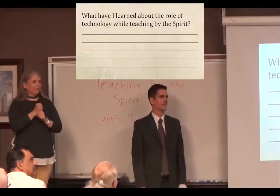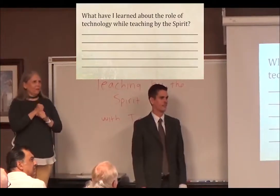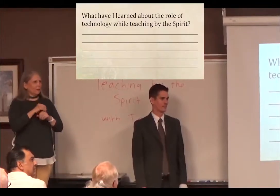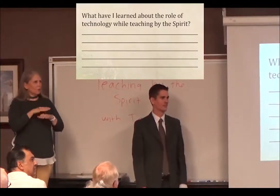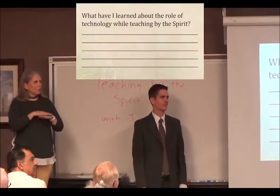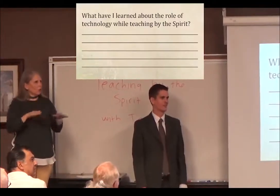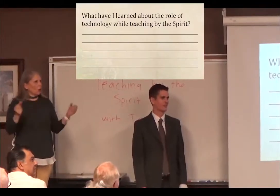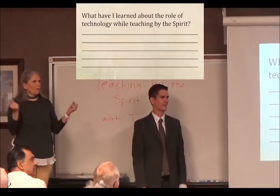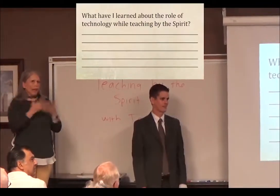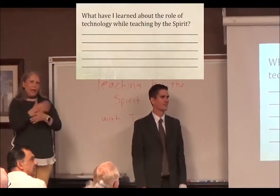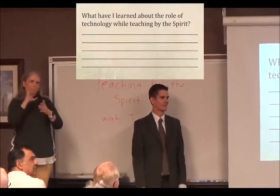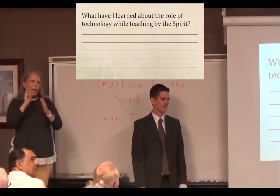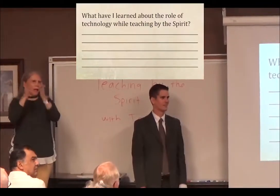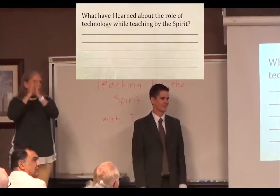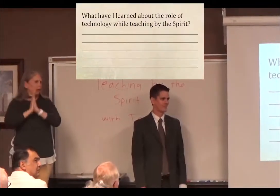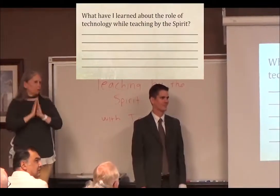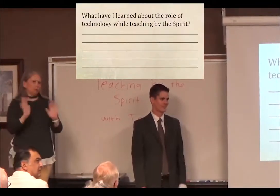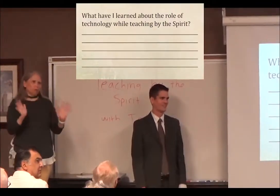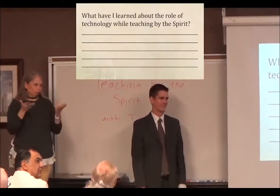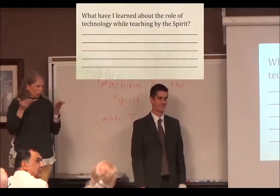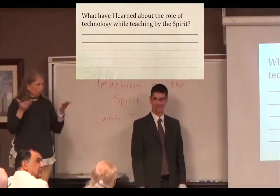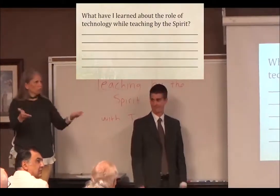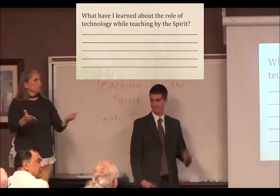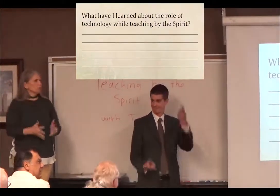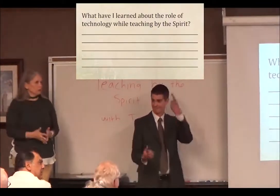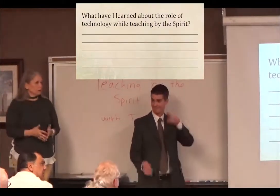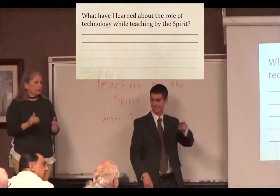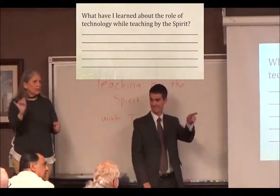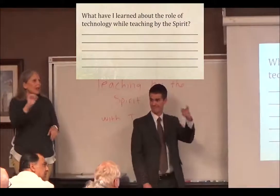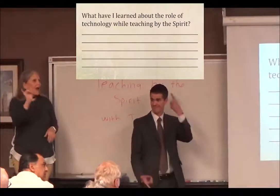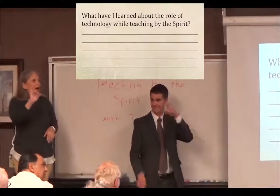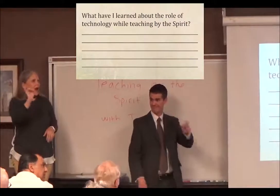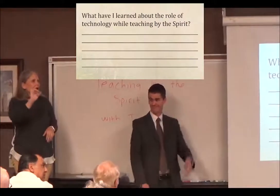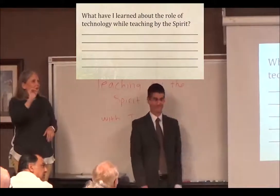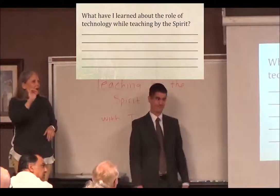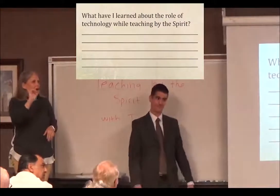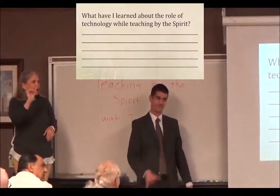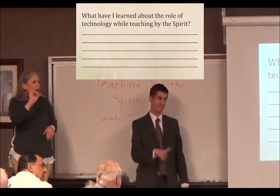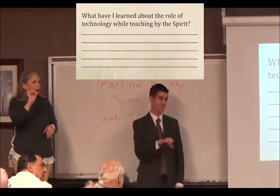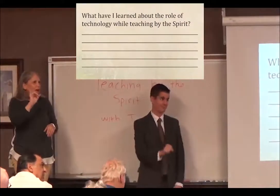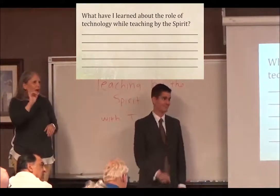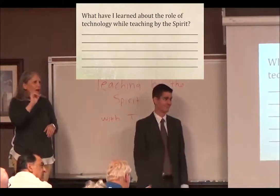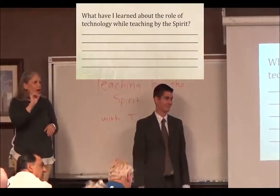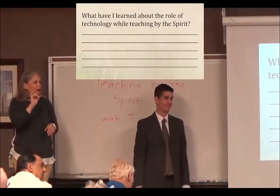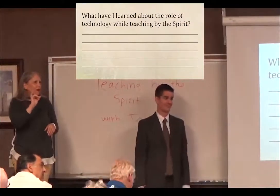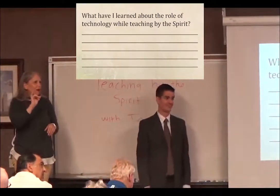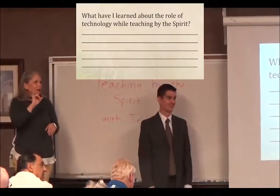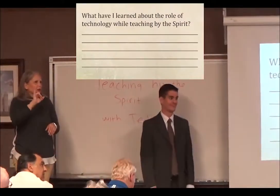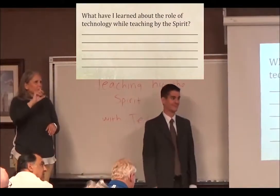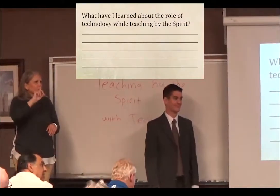receive. And don't, you never be afraid to ask. Do you guys agree with that? It's